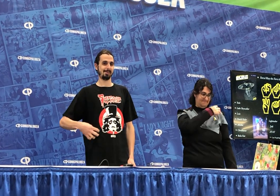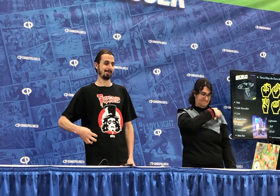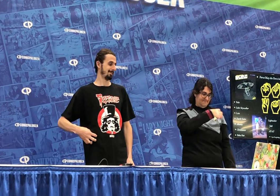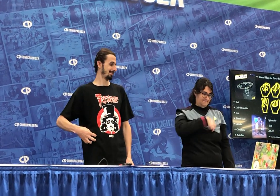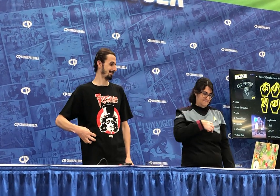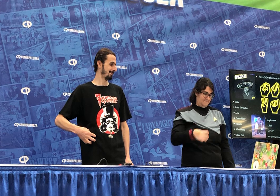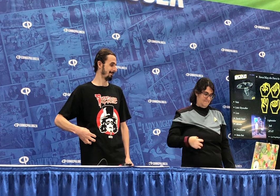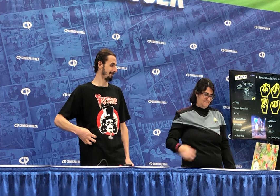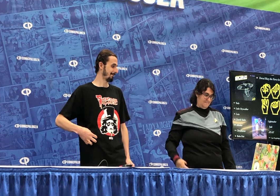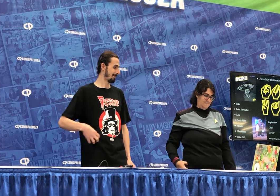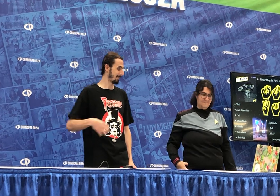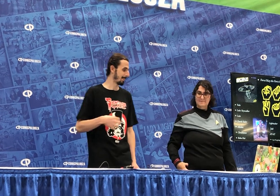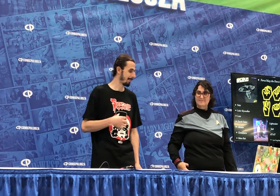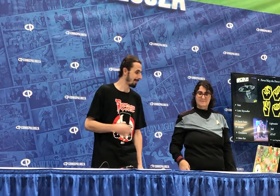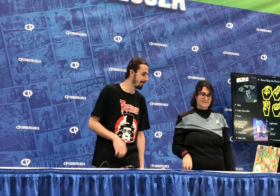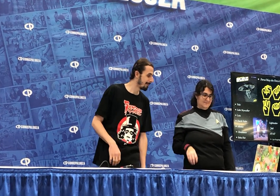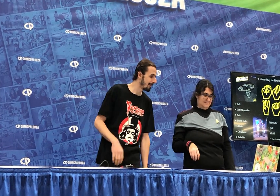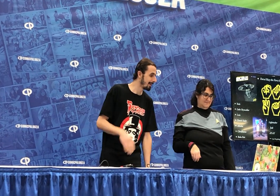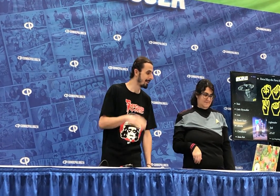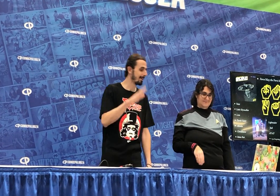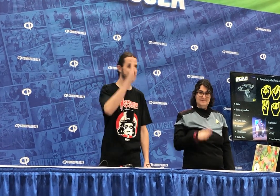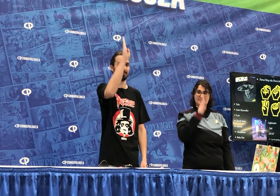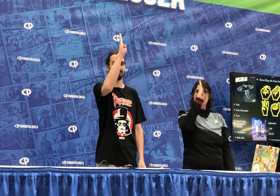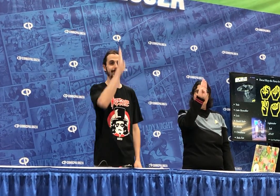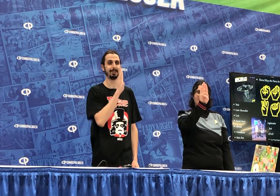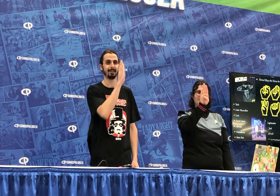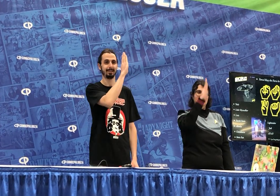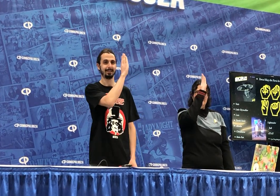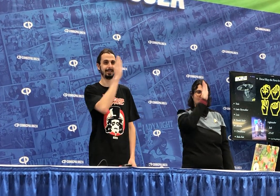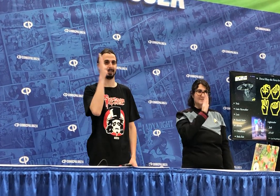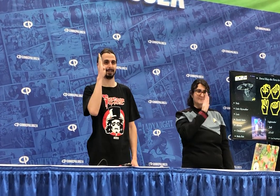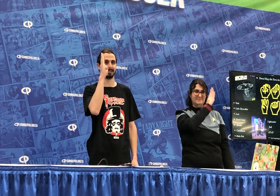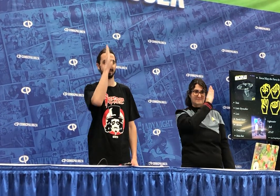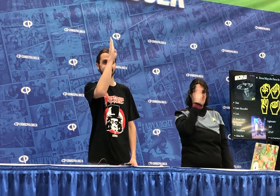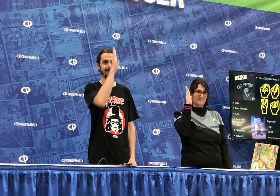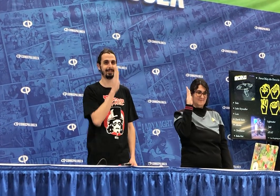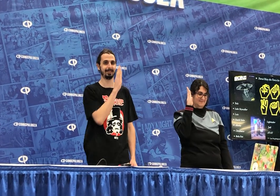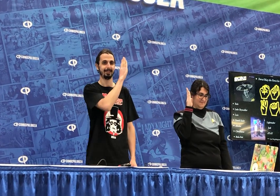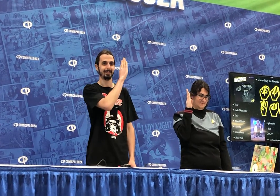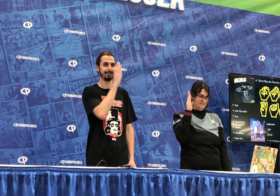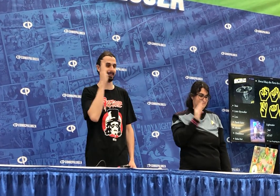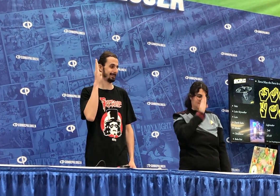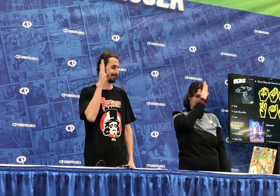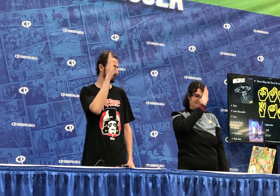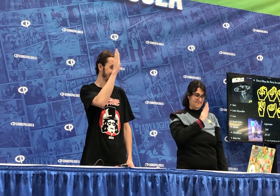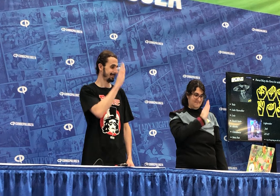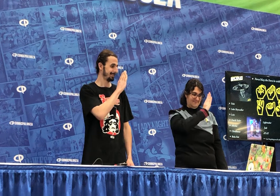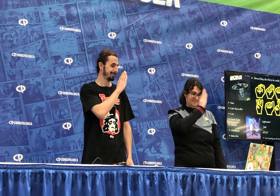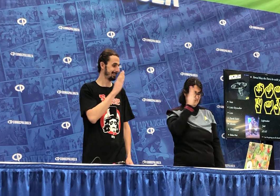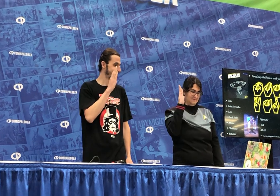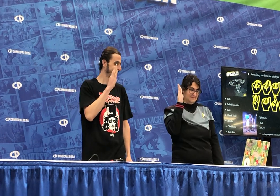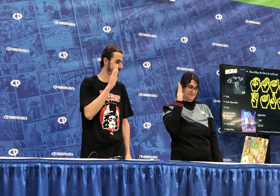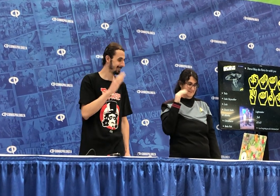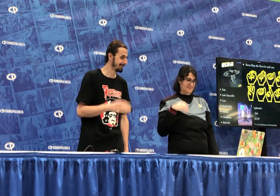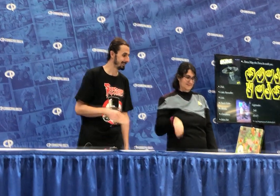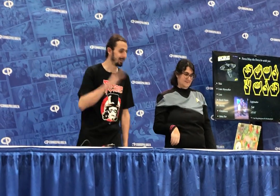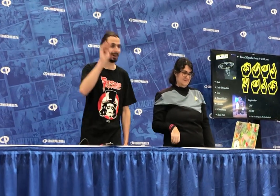Chewbacca, Chewbacca. And Boba Fett, a B, and then the sign